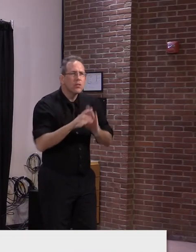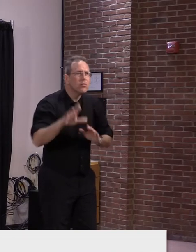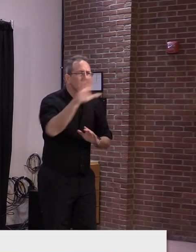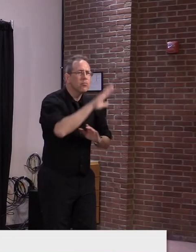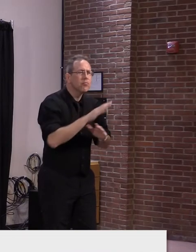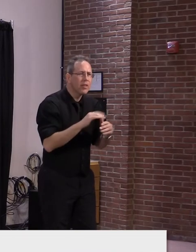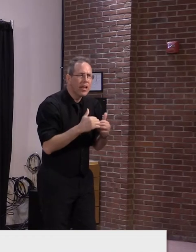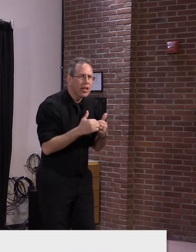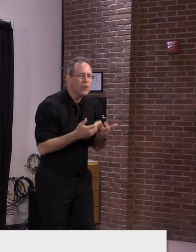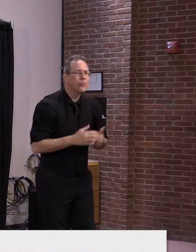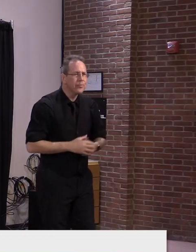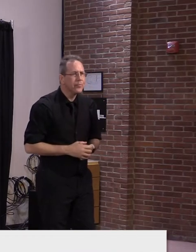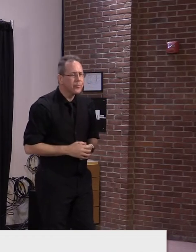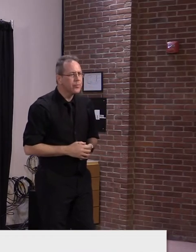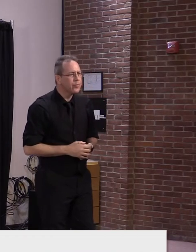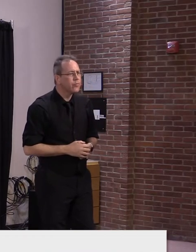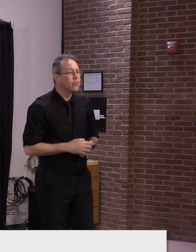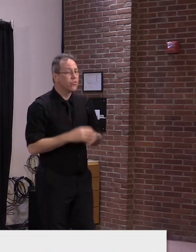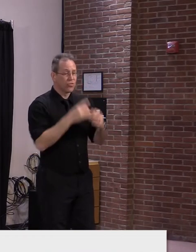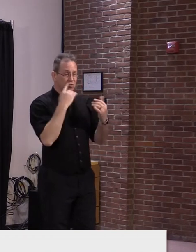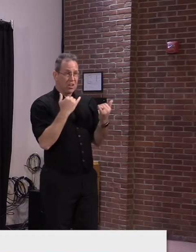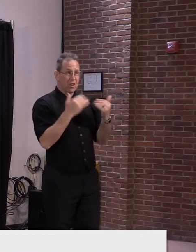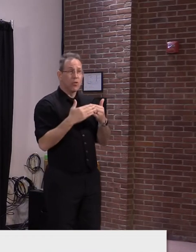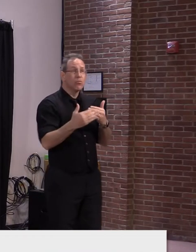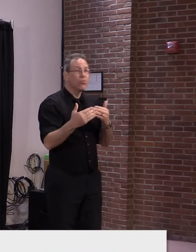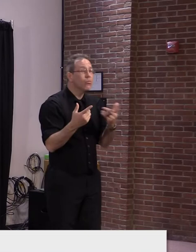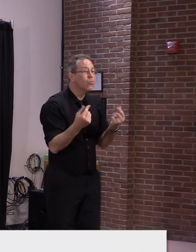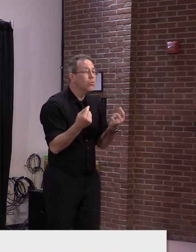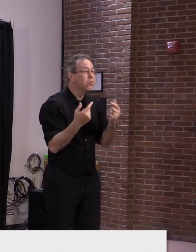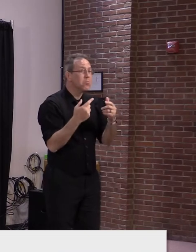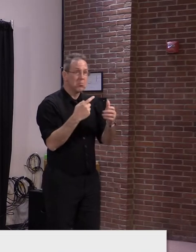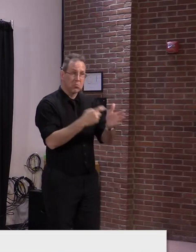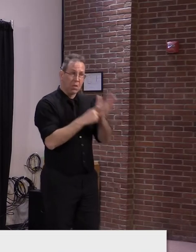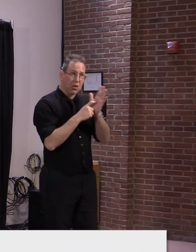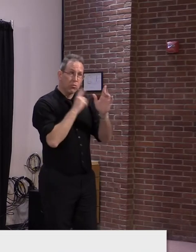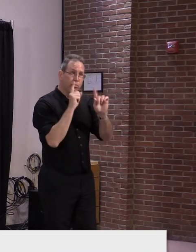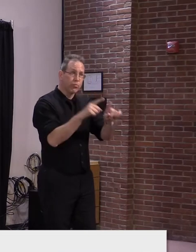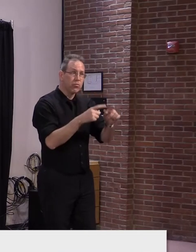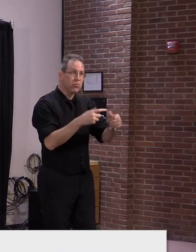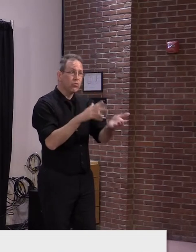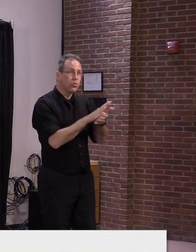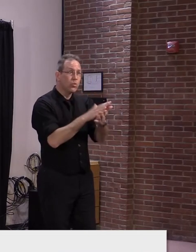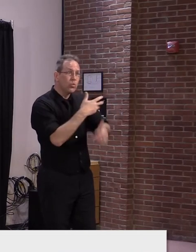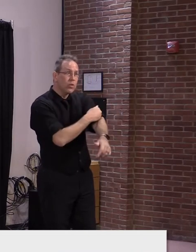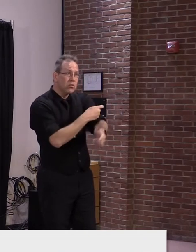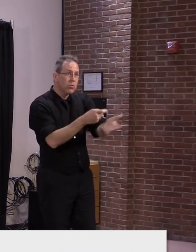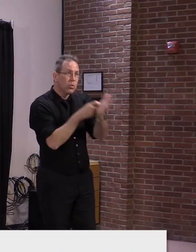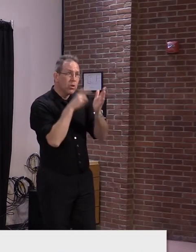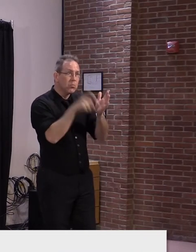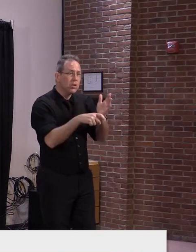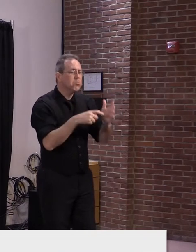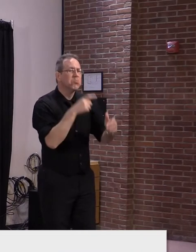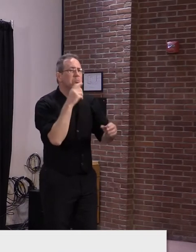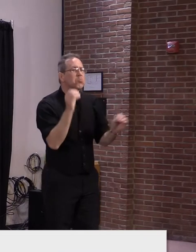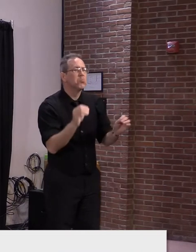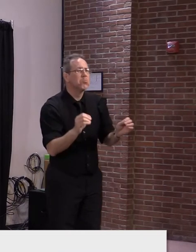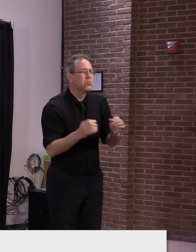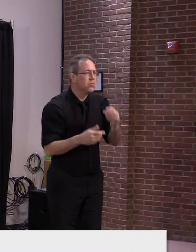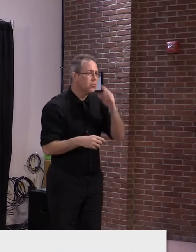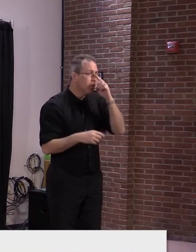there's no contemplation of doing that. And I'm not aware around the country if